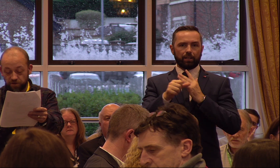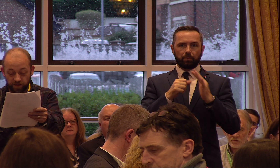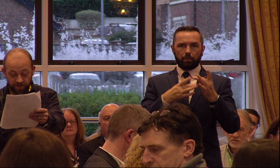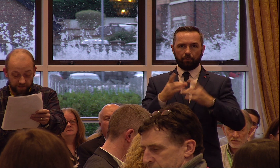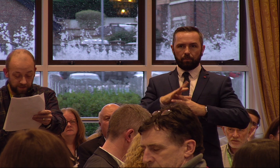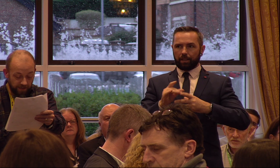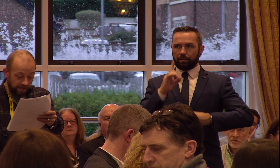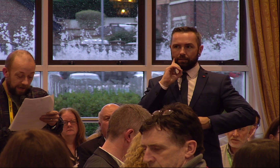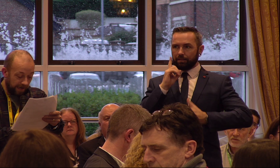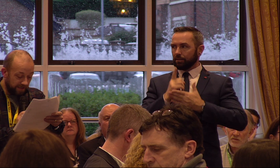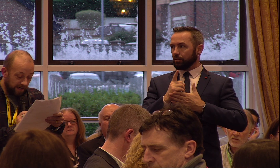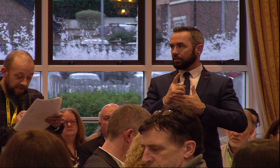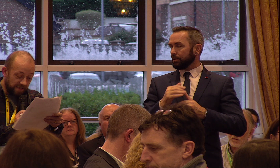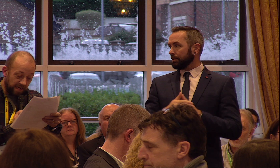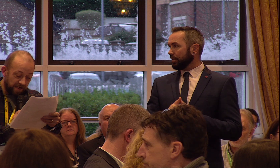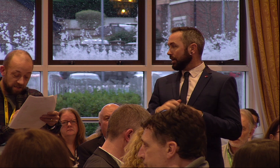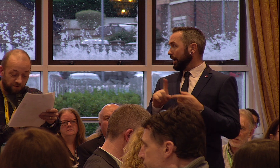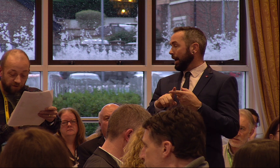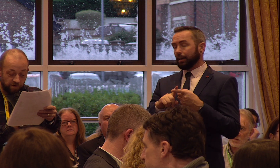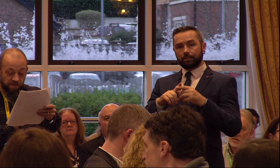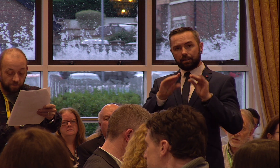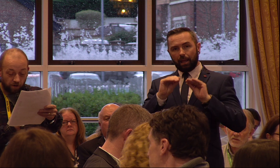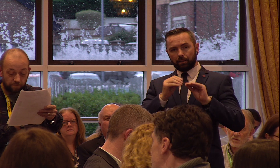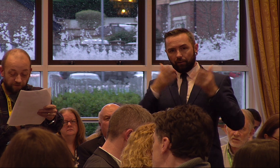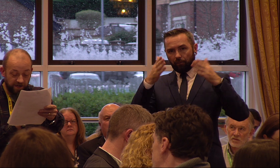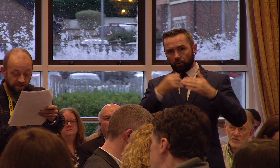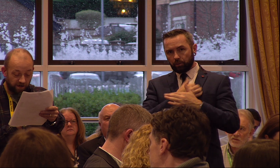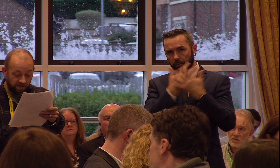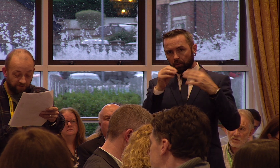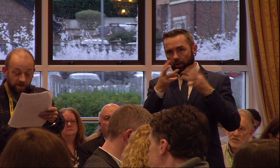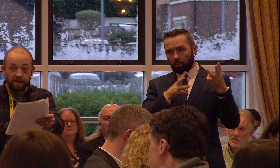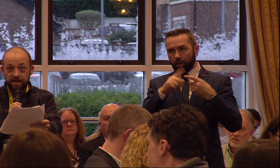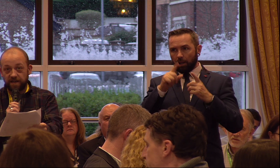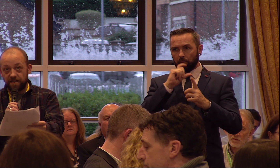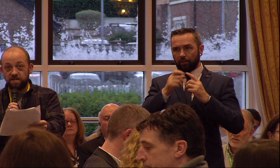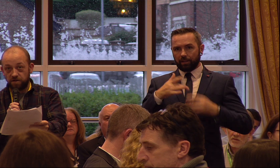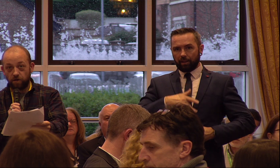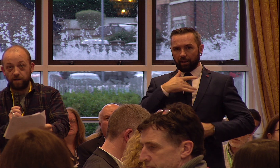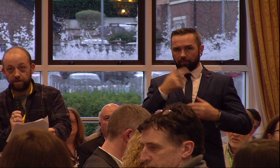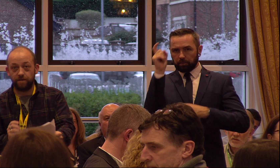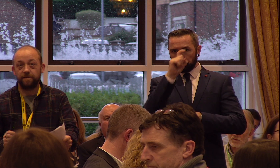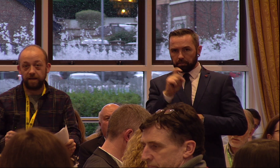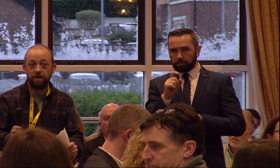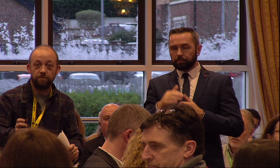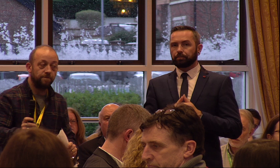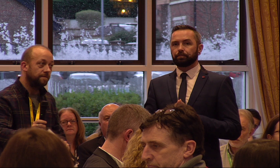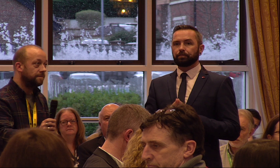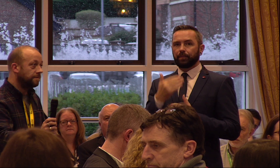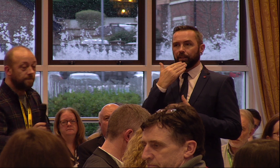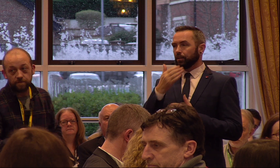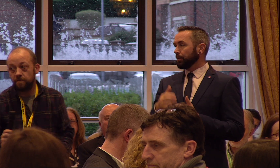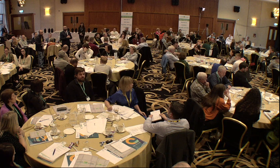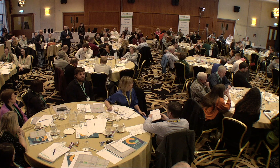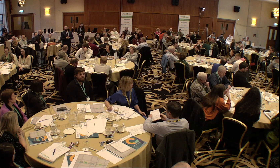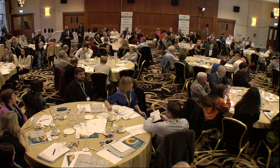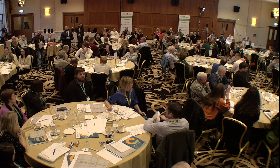life choices? And is education too focused on work, professional life, educated to toil? Thank you.